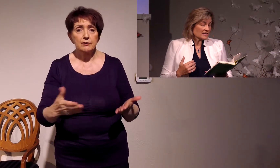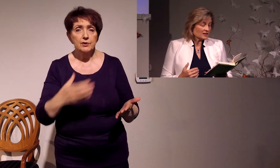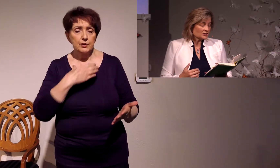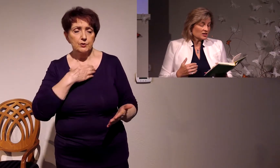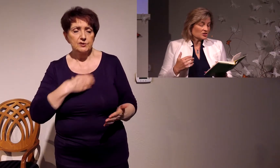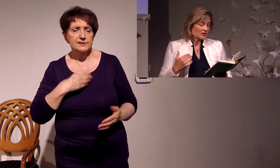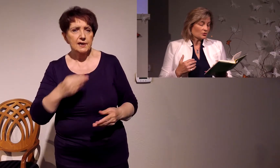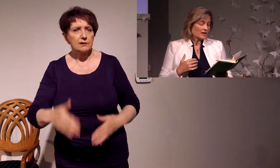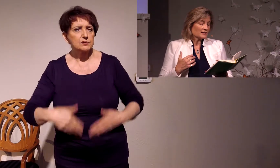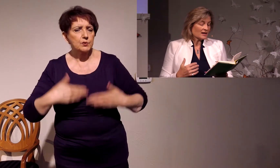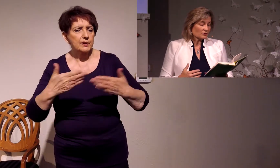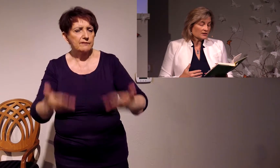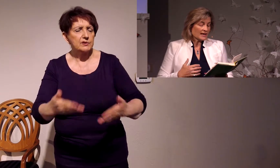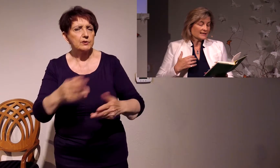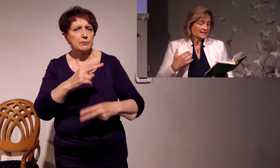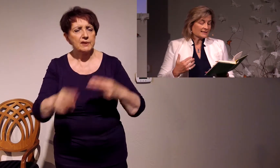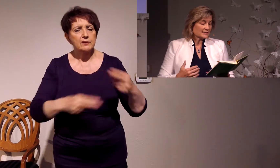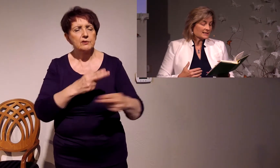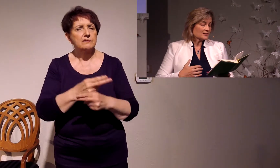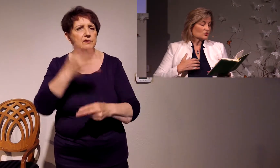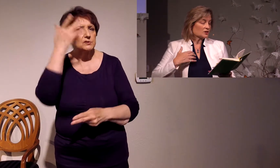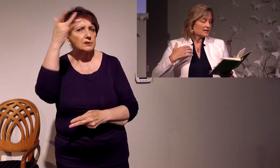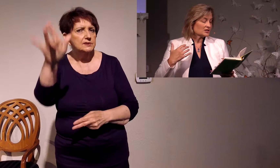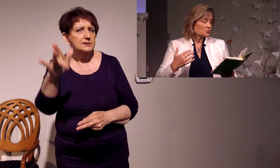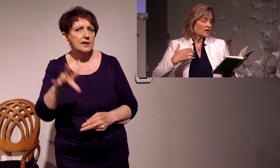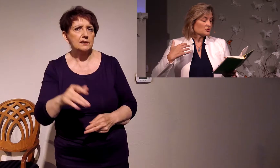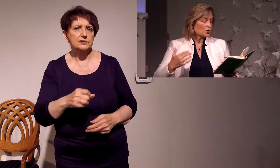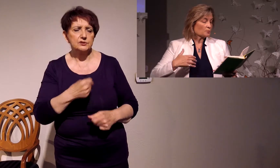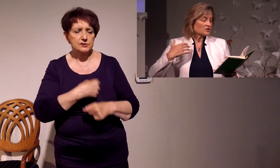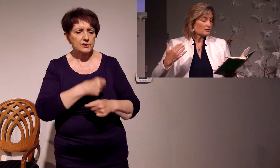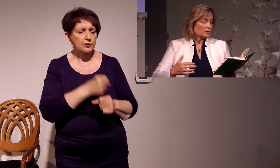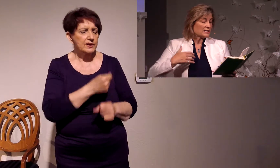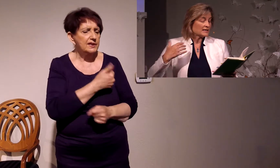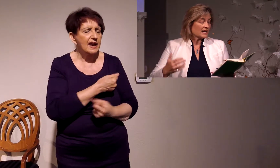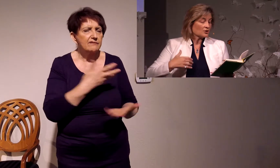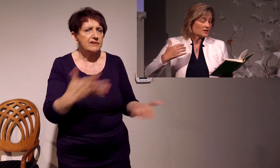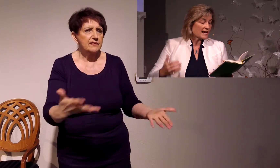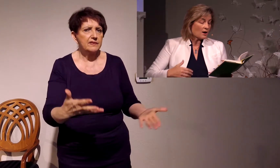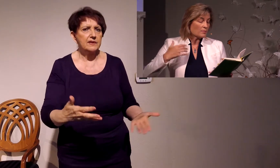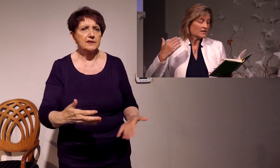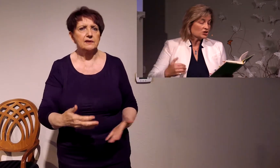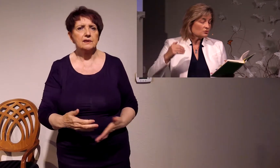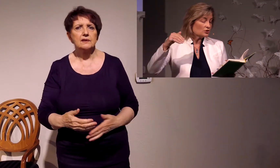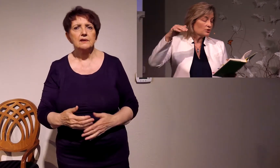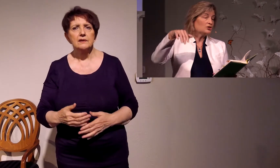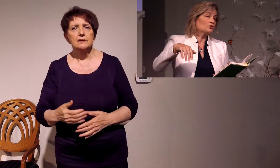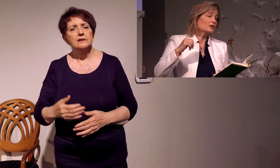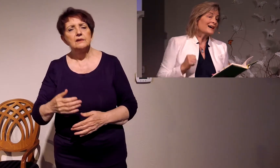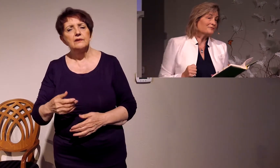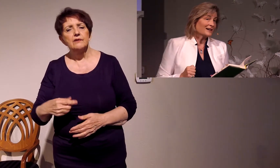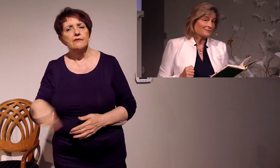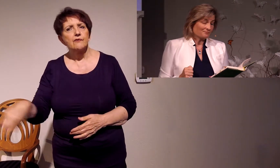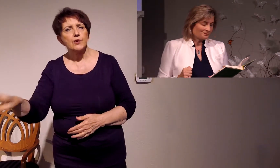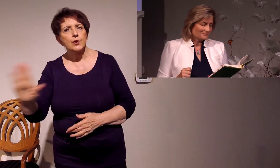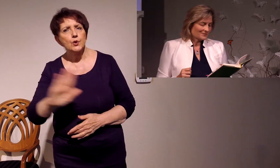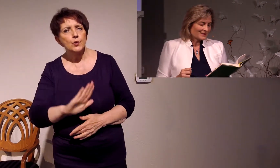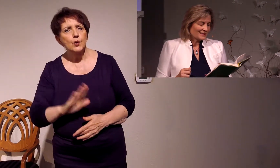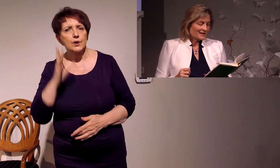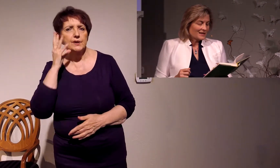universal intelligence that created everything in existence with the express purpose of being carried out by you during your